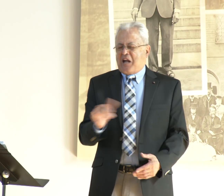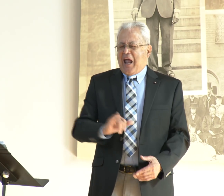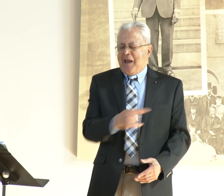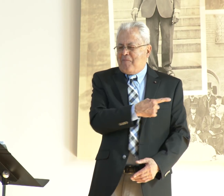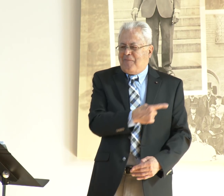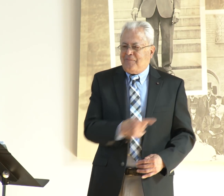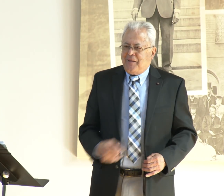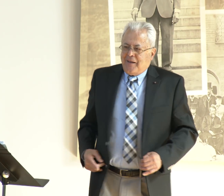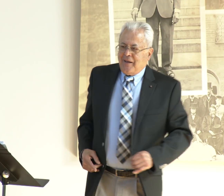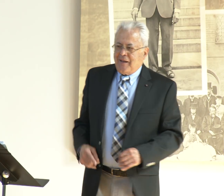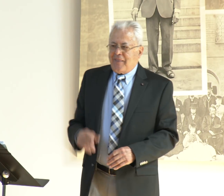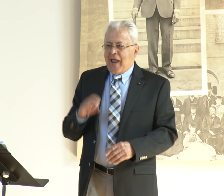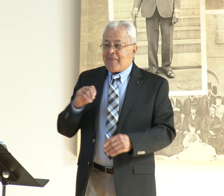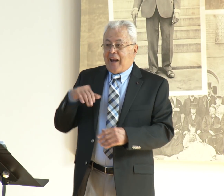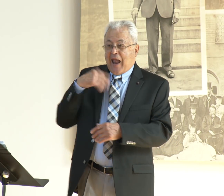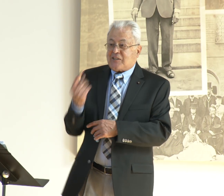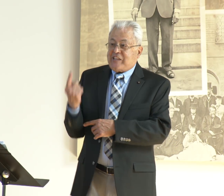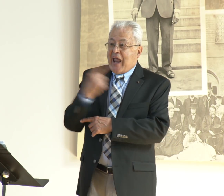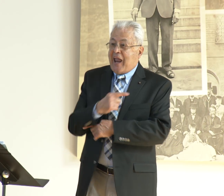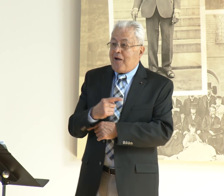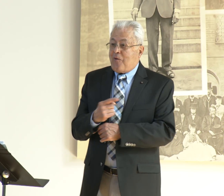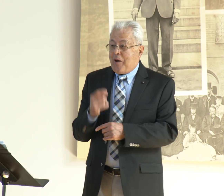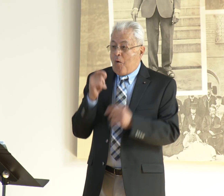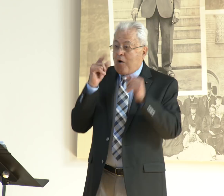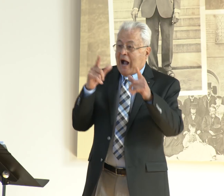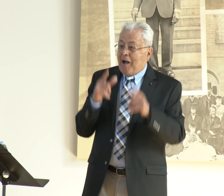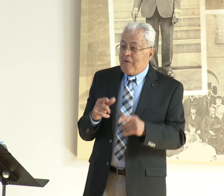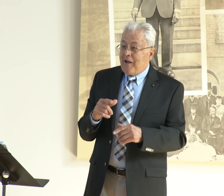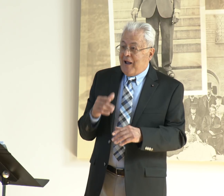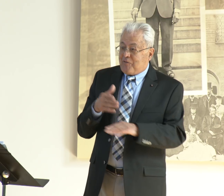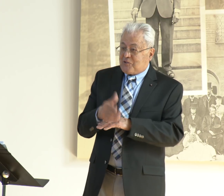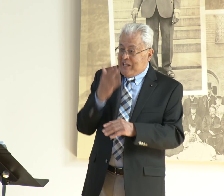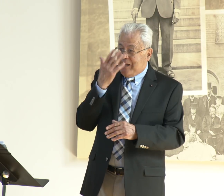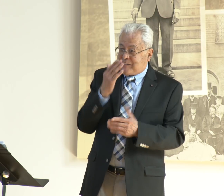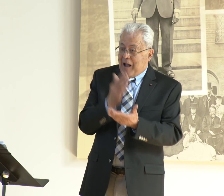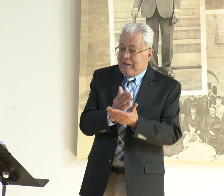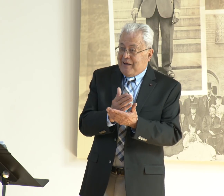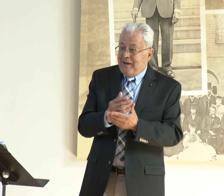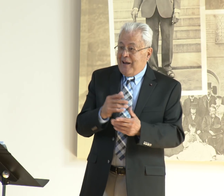And we discovered it ended up being just a fire drill that was practiced that day.